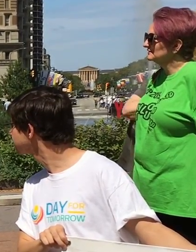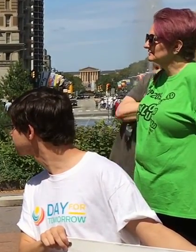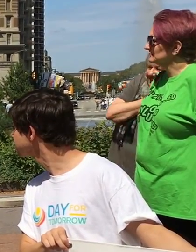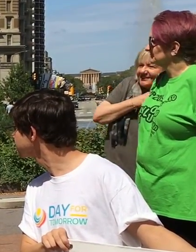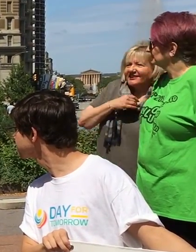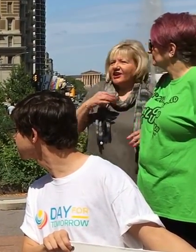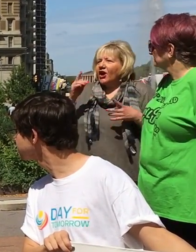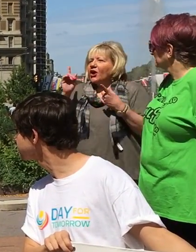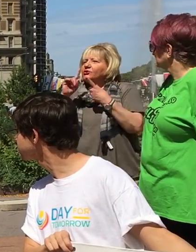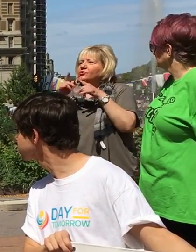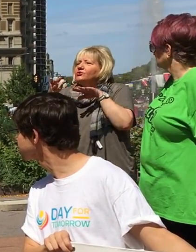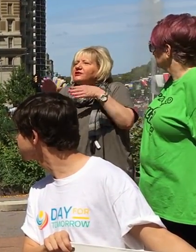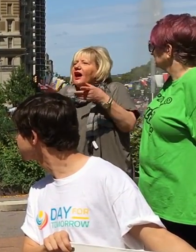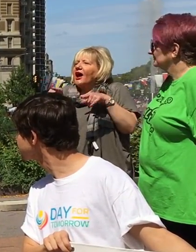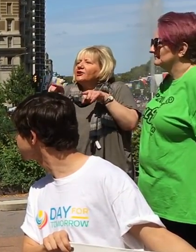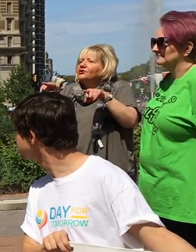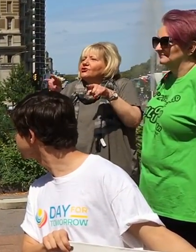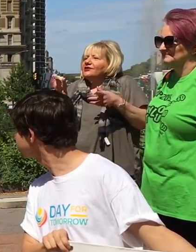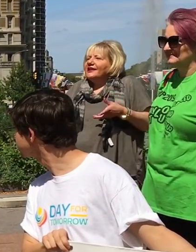a disaster.